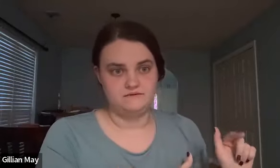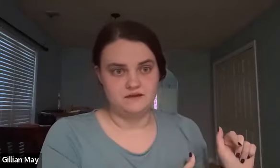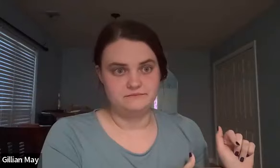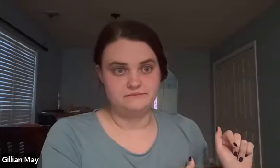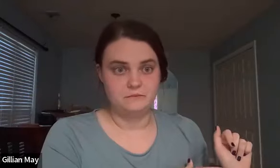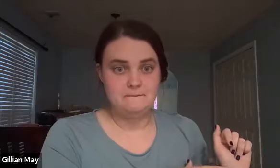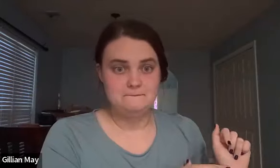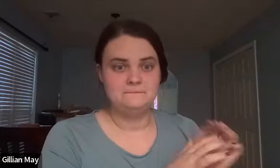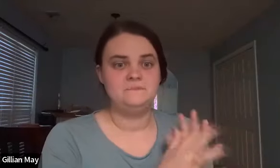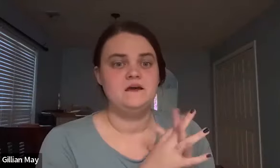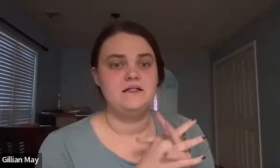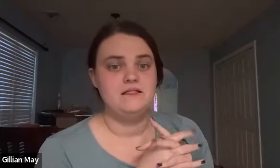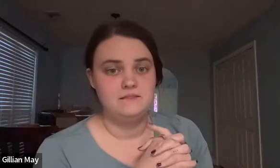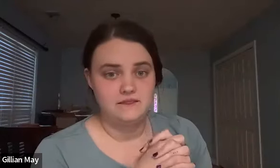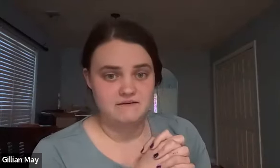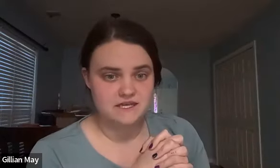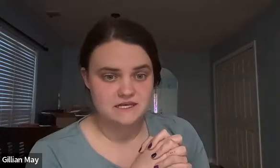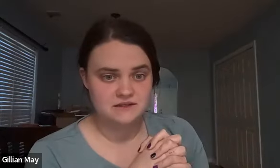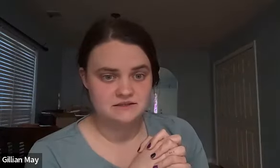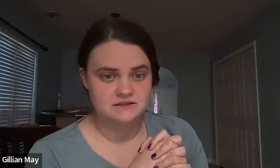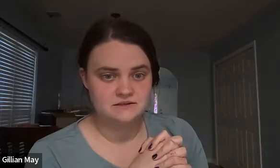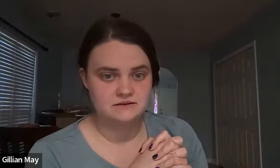25. Okay. 11,